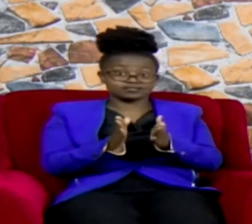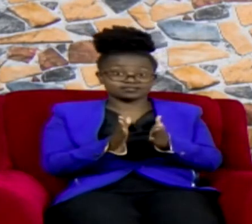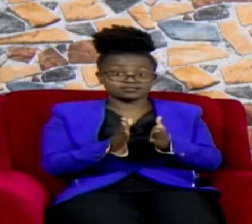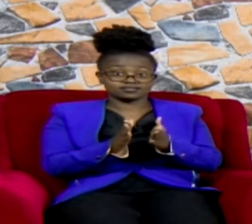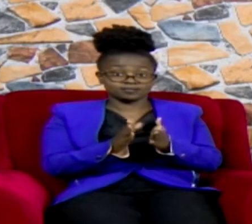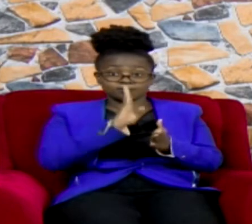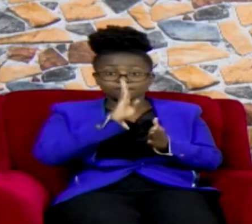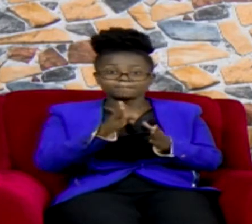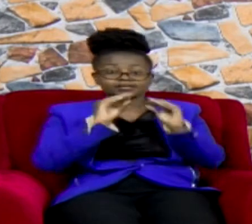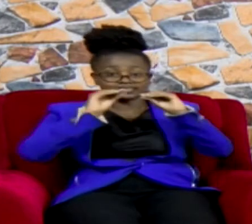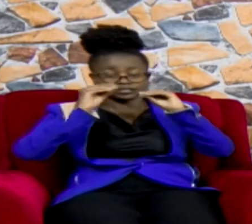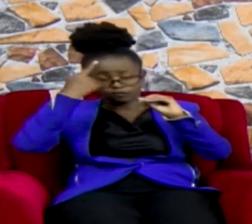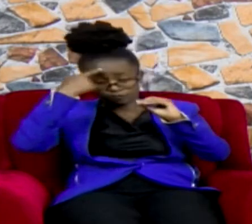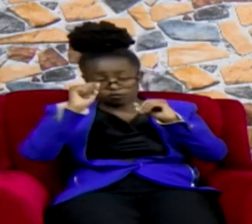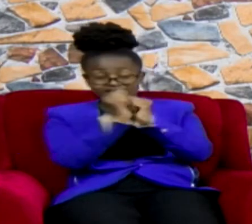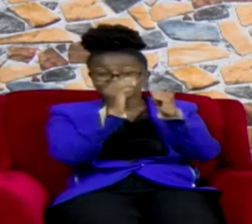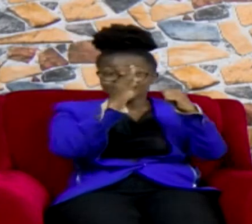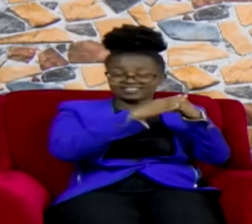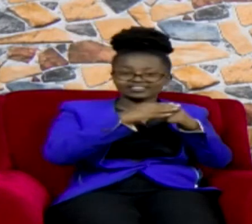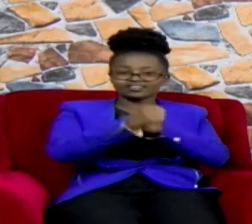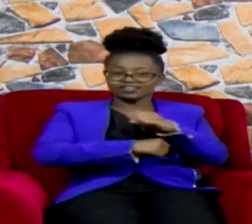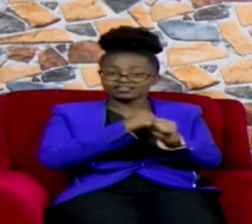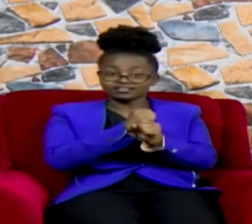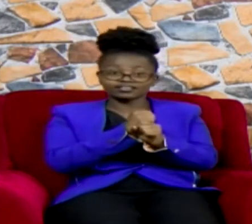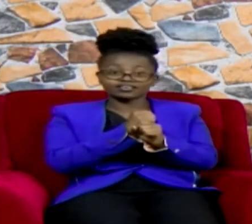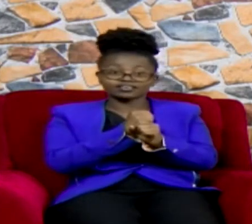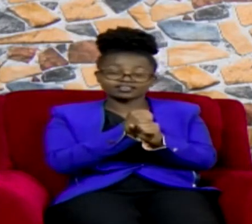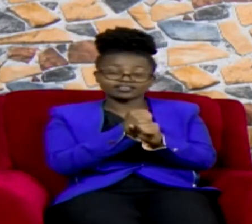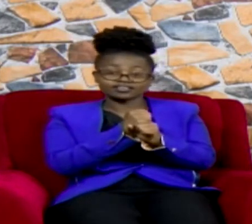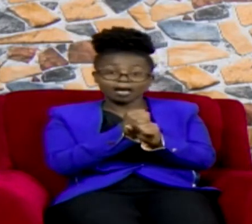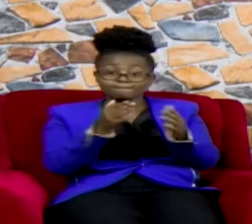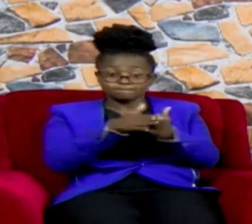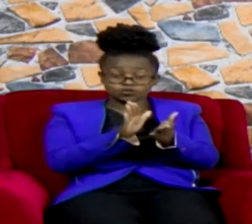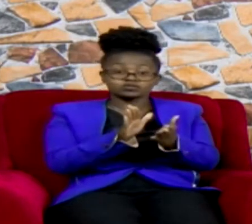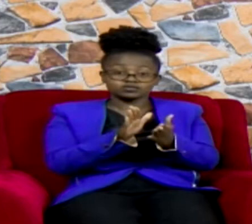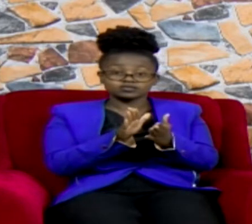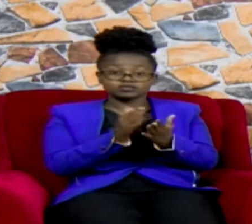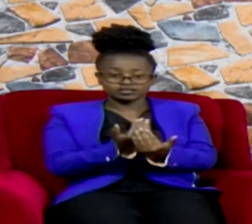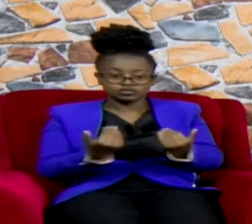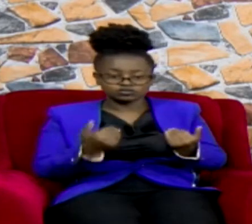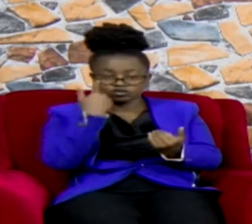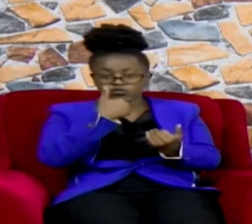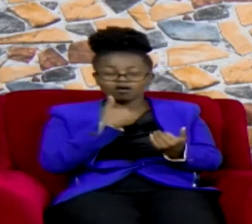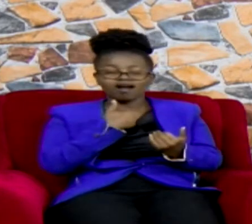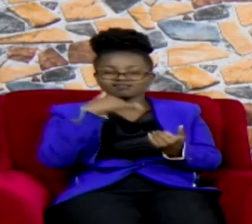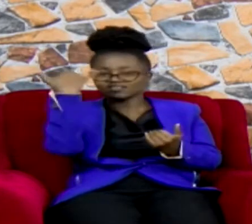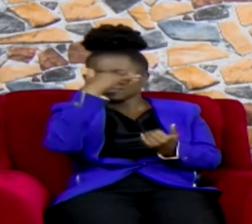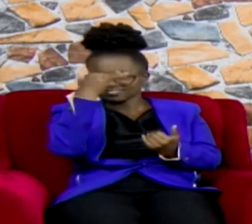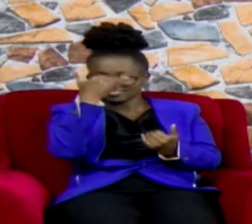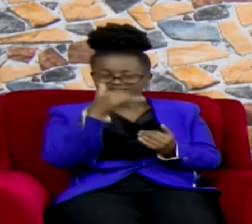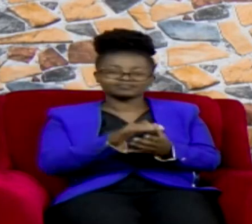I have been teaching for the last 19 years. So, and mostly in the children in the spectrum